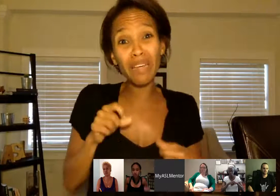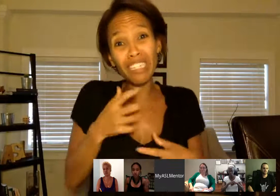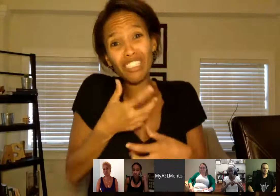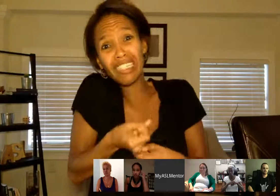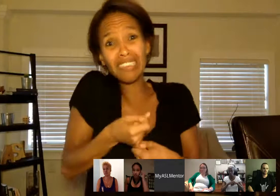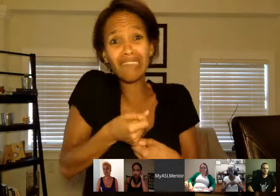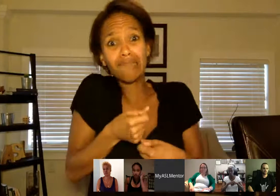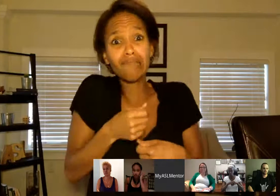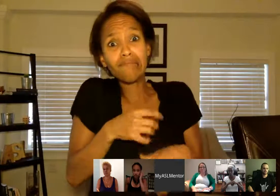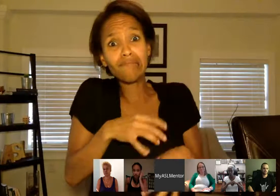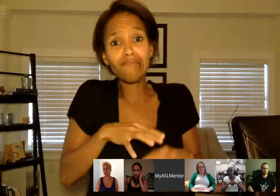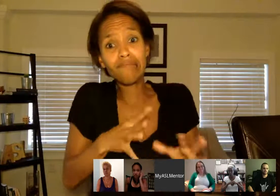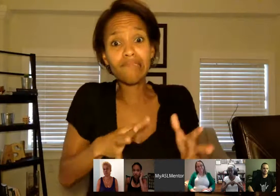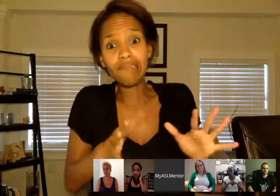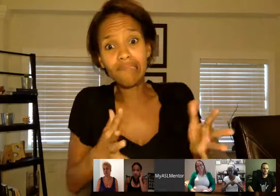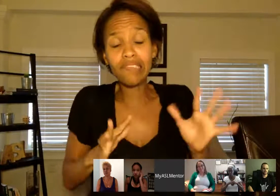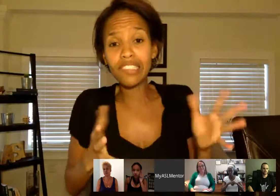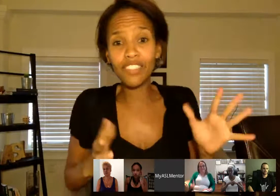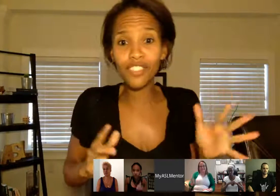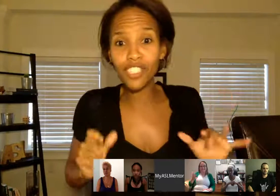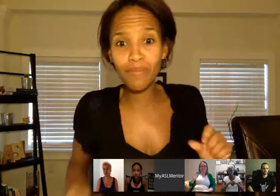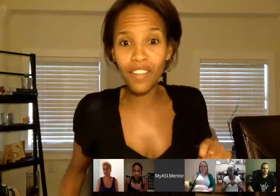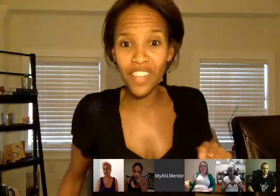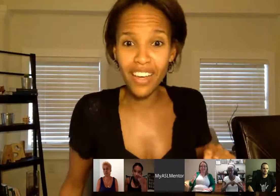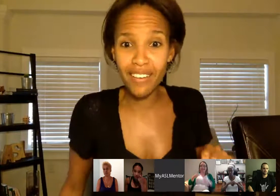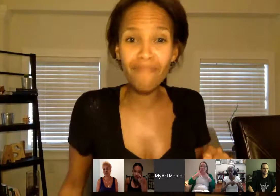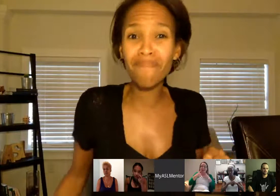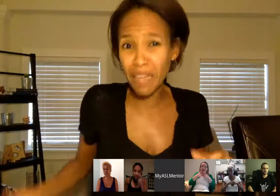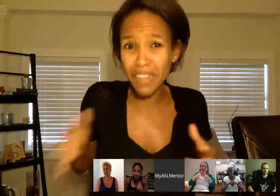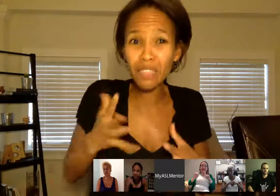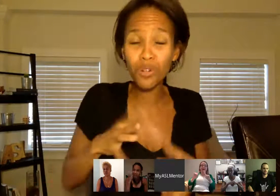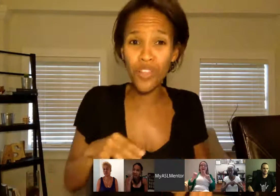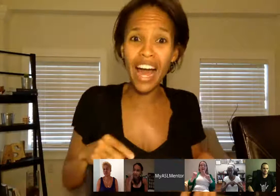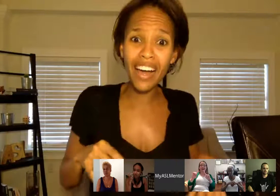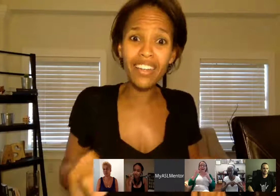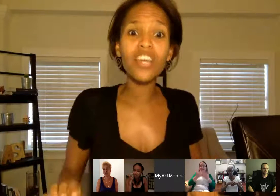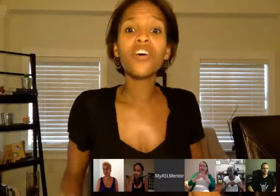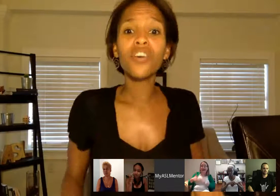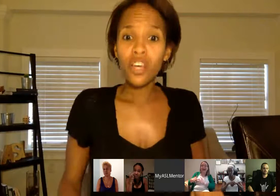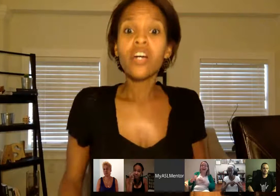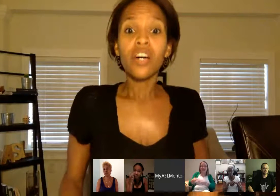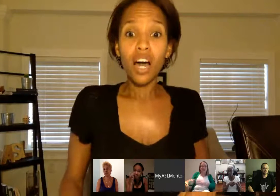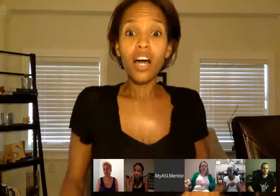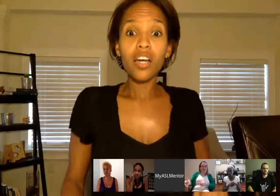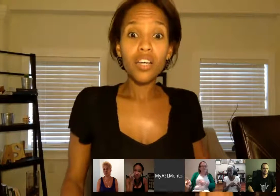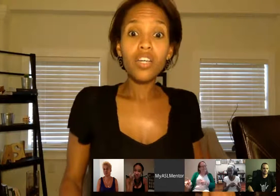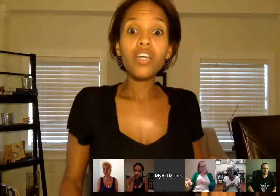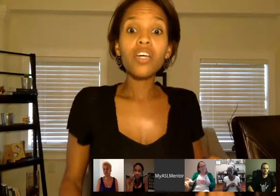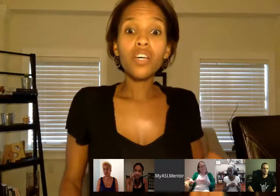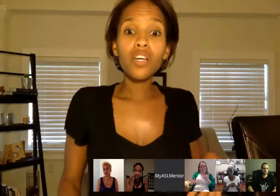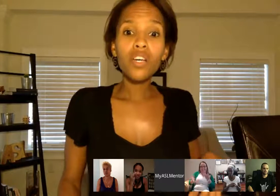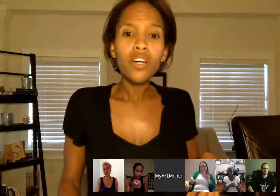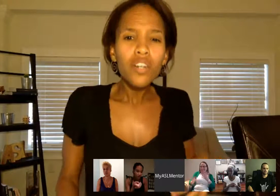trust or maybe trust. I'm not so sure about them. Maybe it's more that.